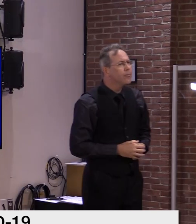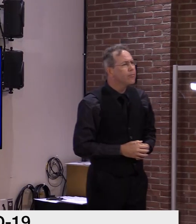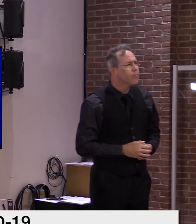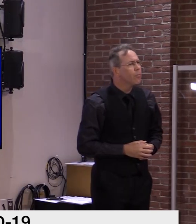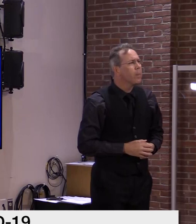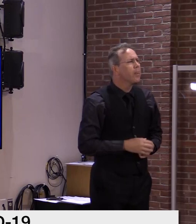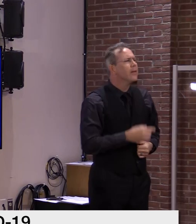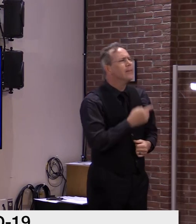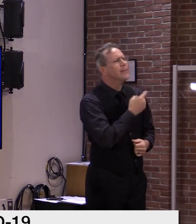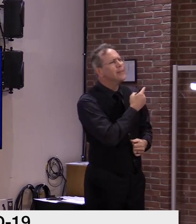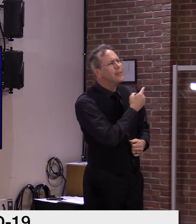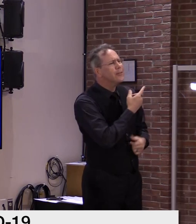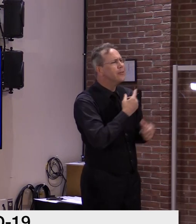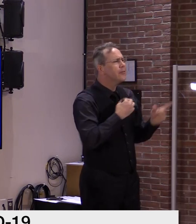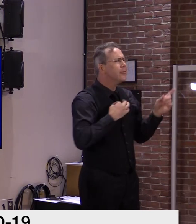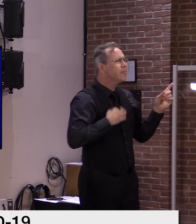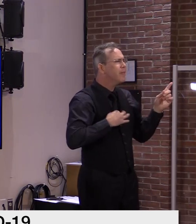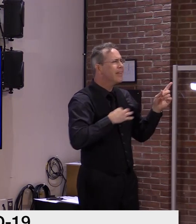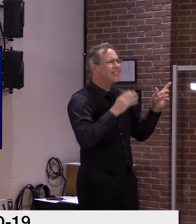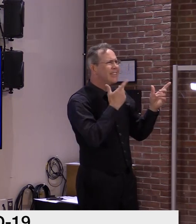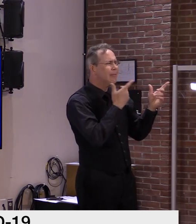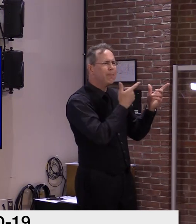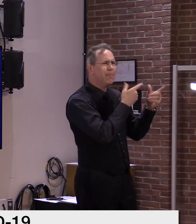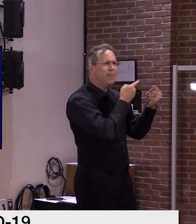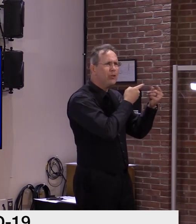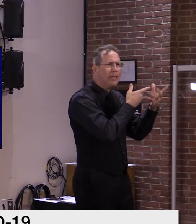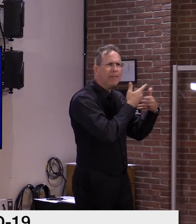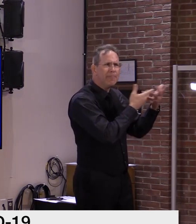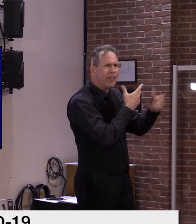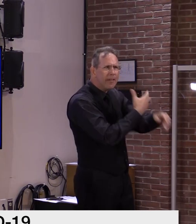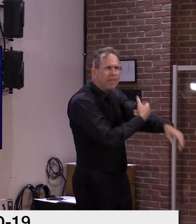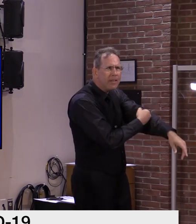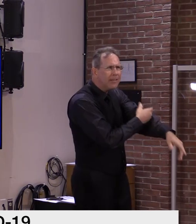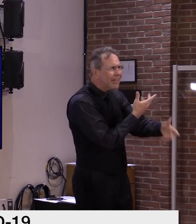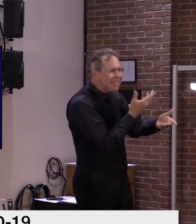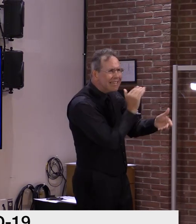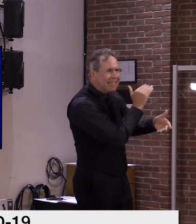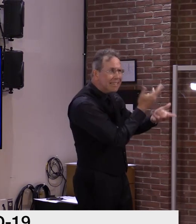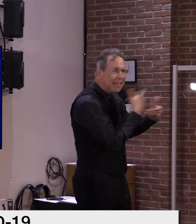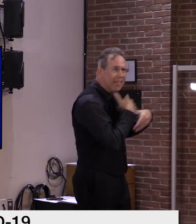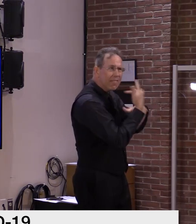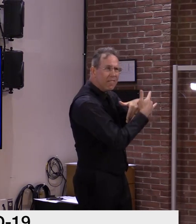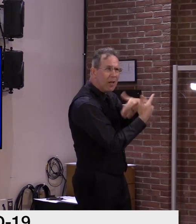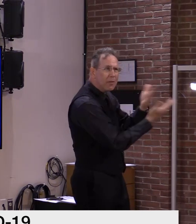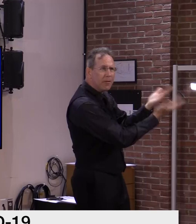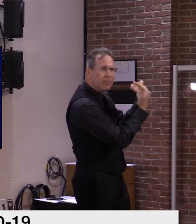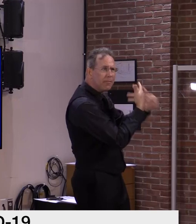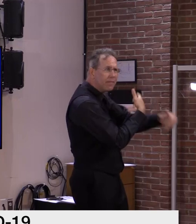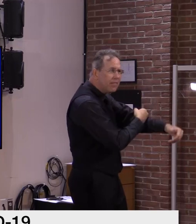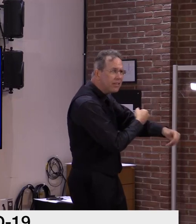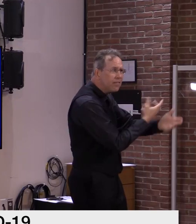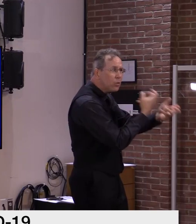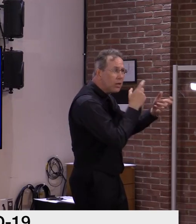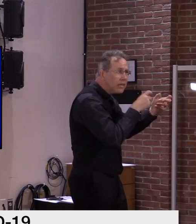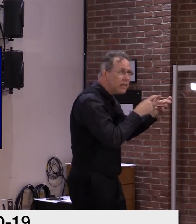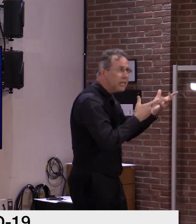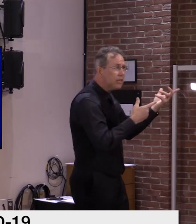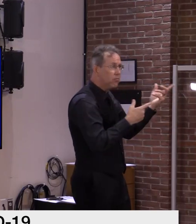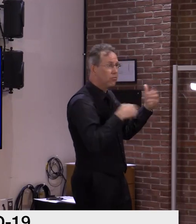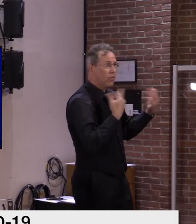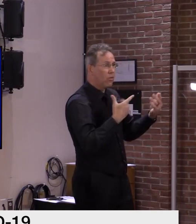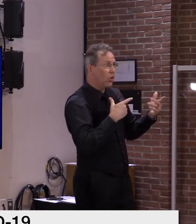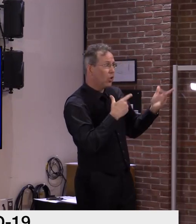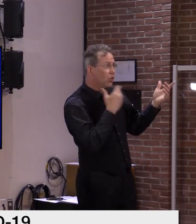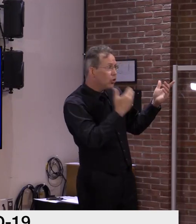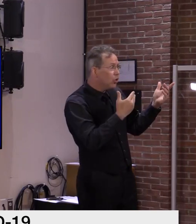vaccinated. Maine, like Vermont, has been a national leader in vaccine administration. In fact, they're first in the country in terms of the